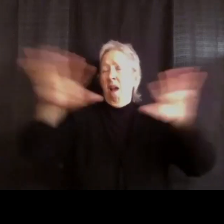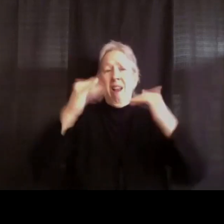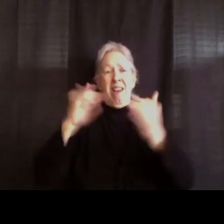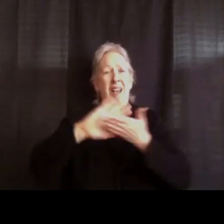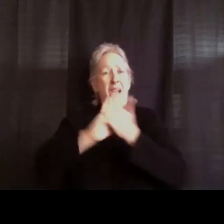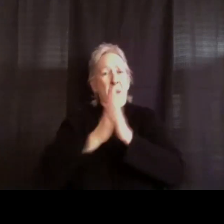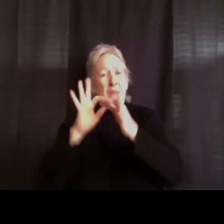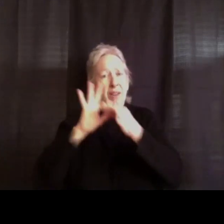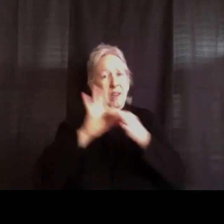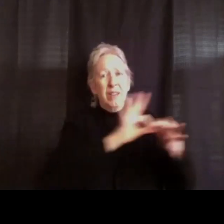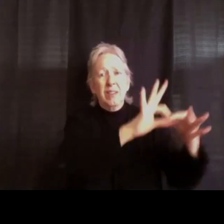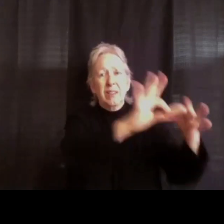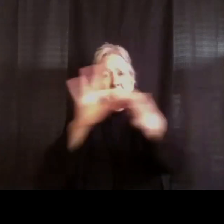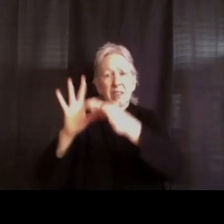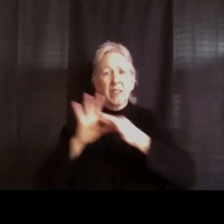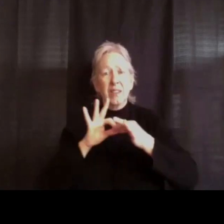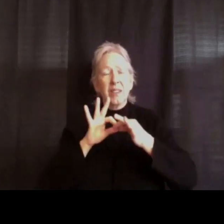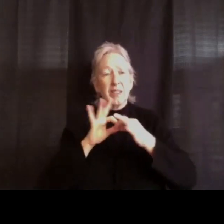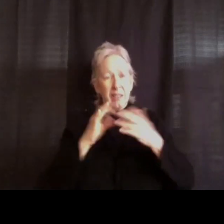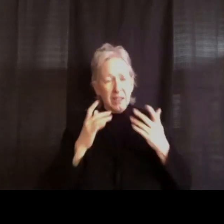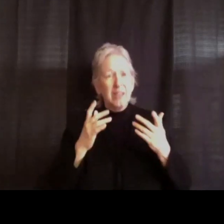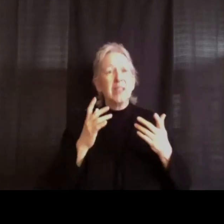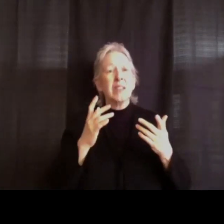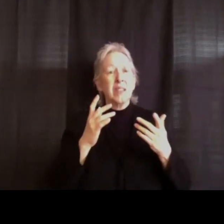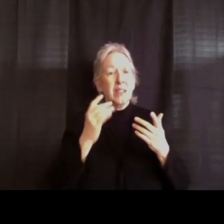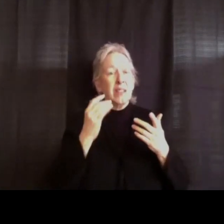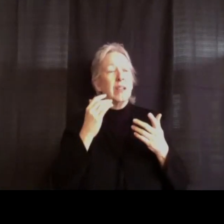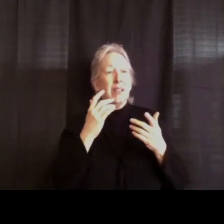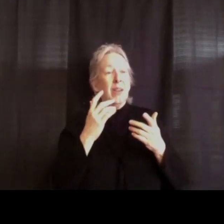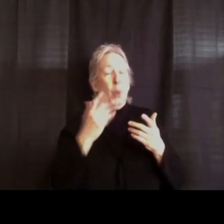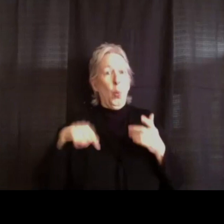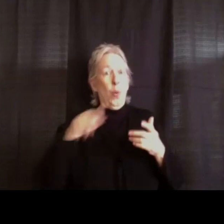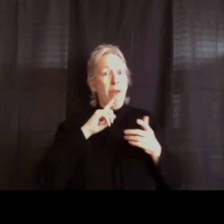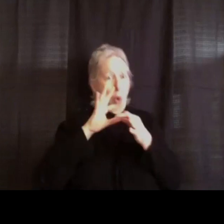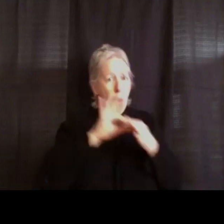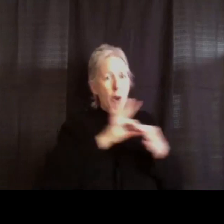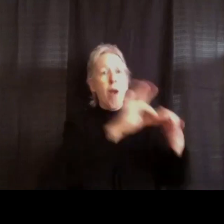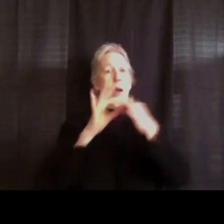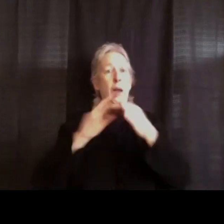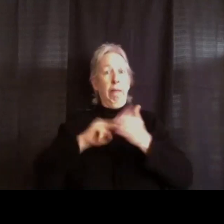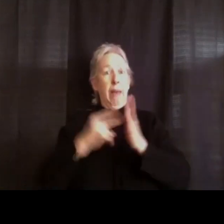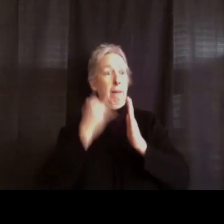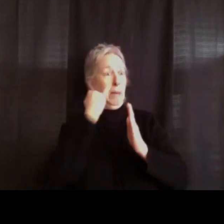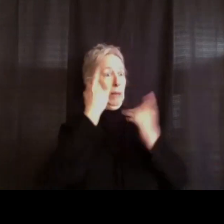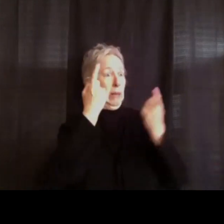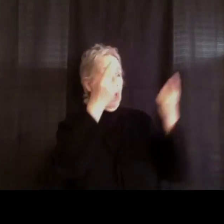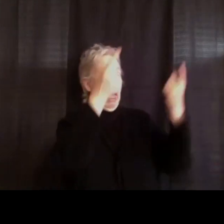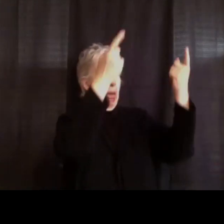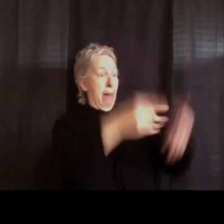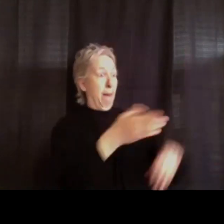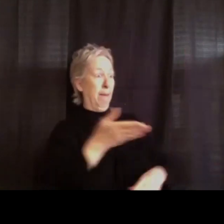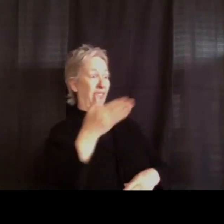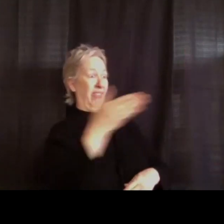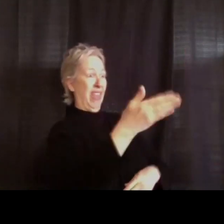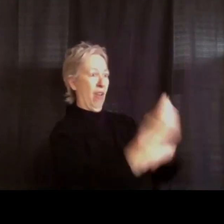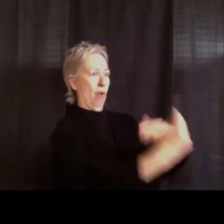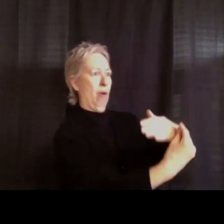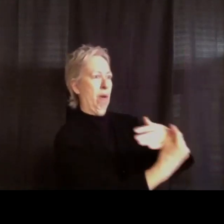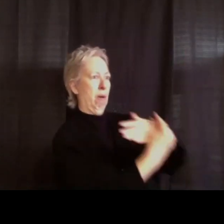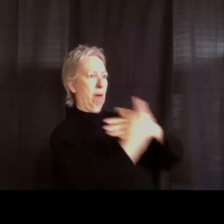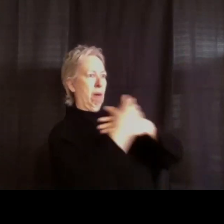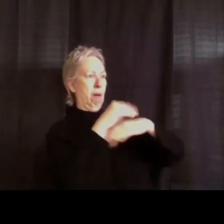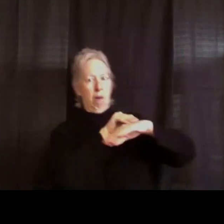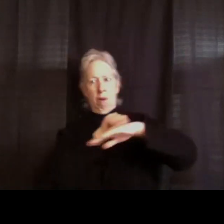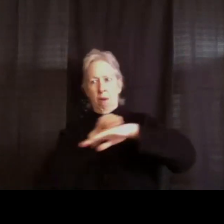so tightly that what happens in one part of the world happens to all of us.